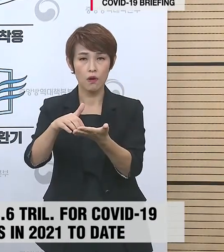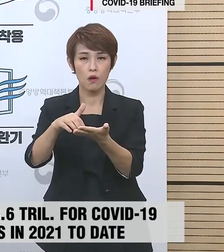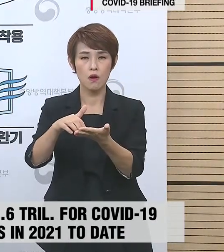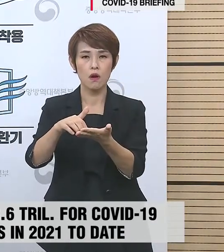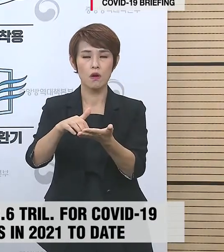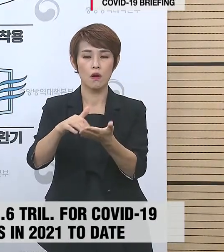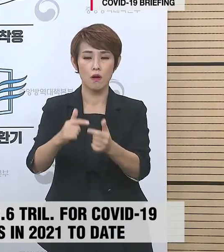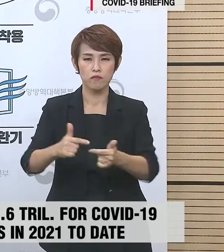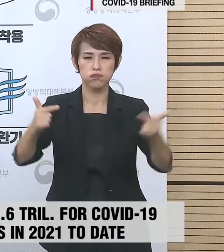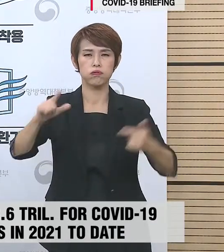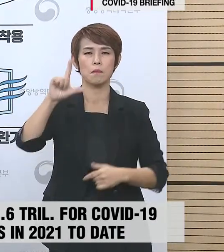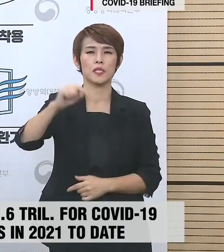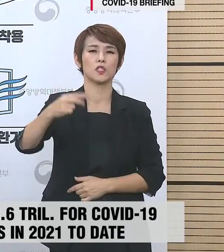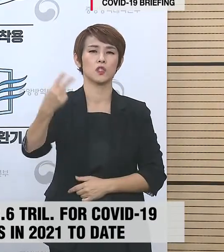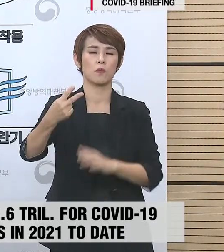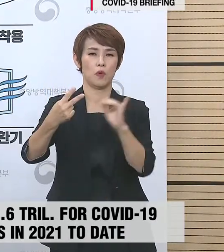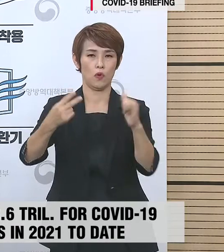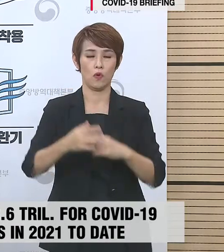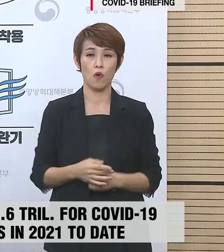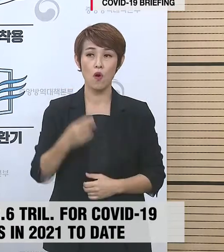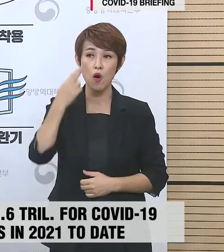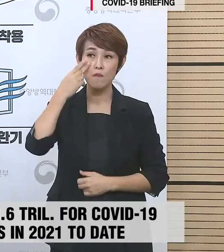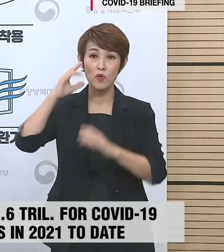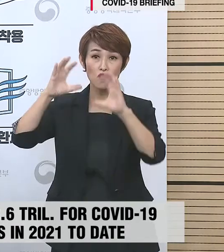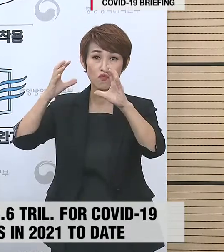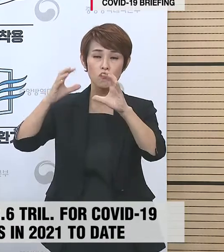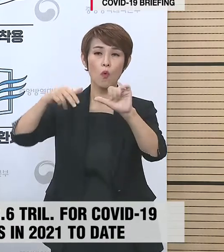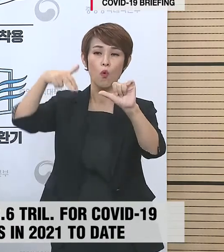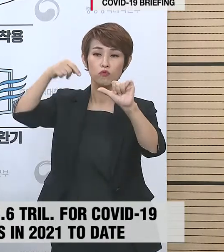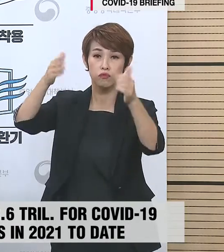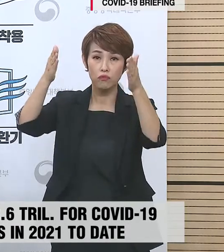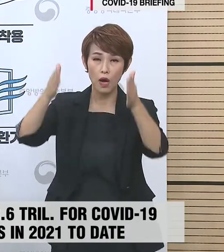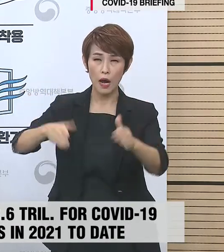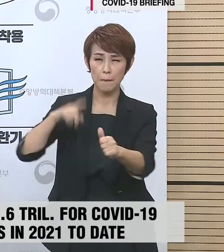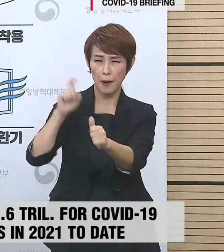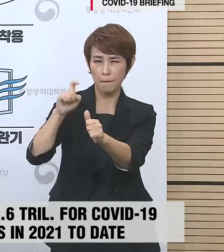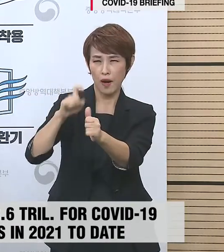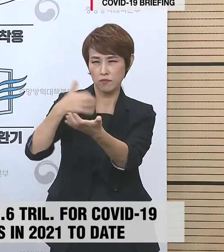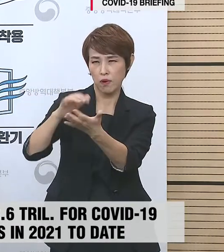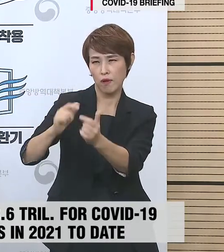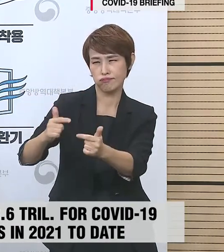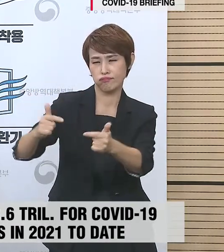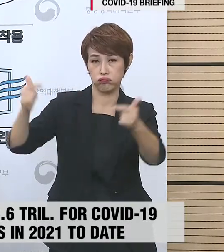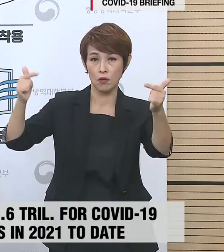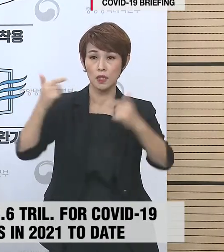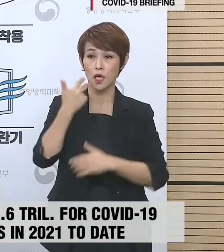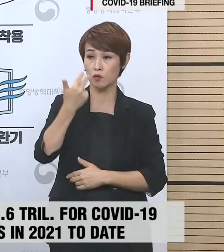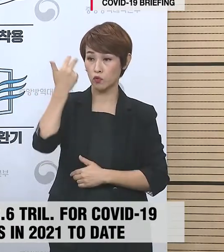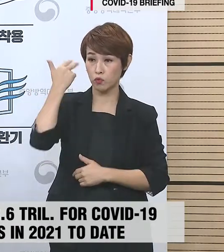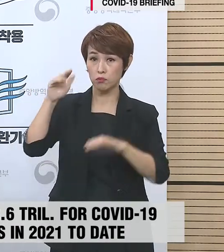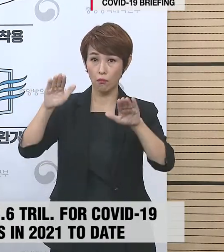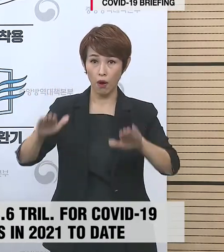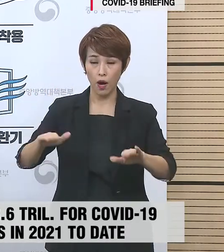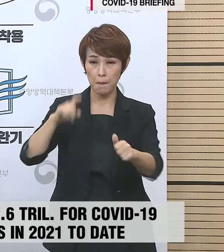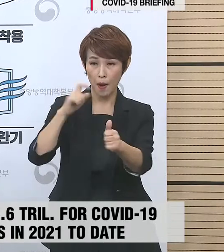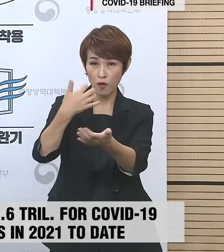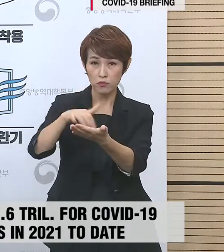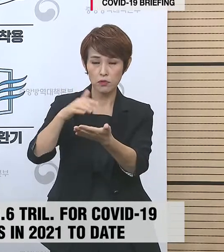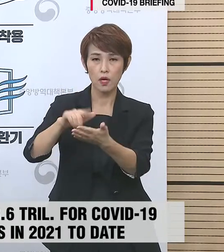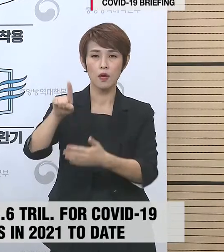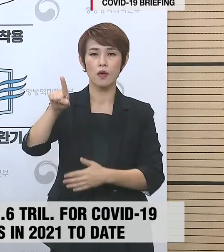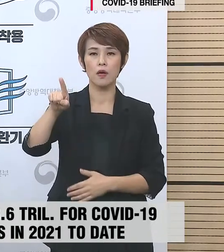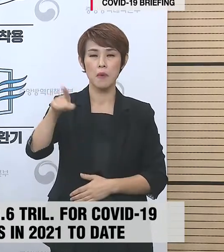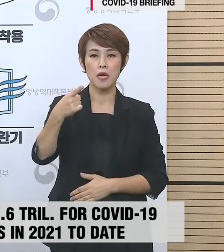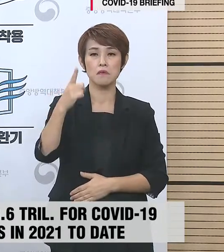slight increase in the number of fatalities as well. And in the U.S., we have seen an uptick in the number of daily cases for the